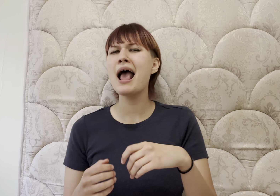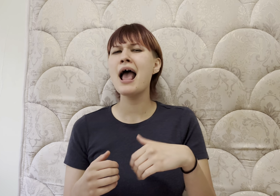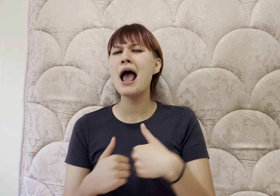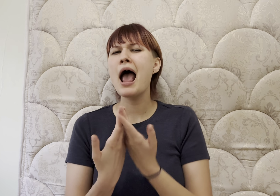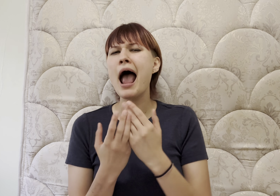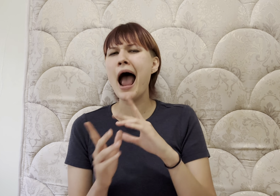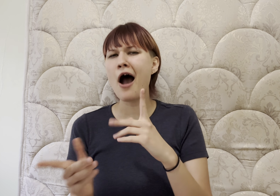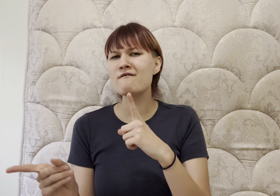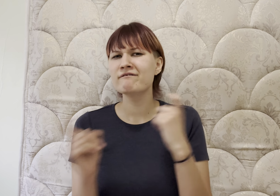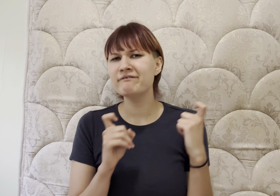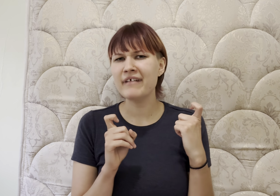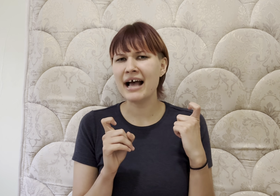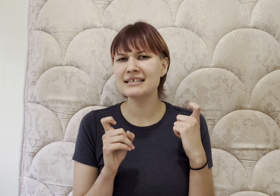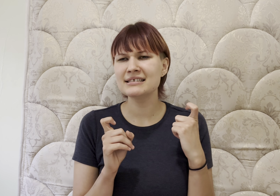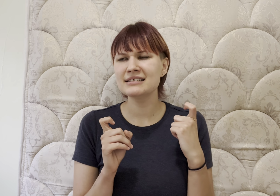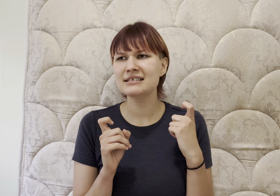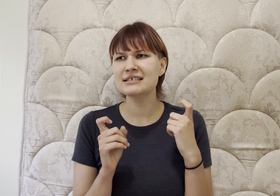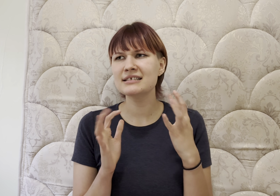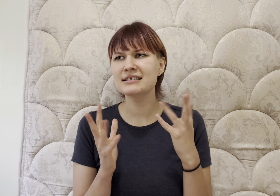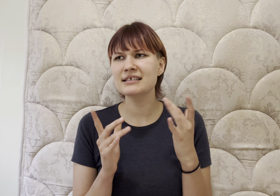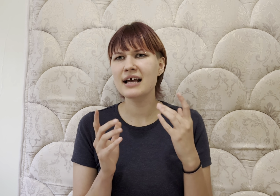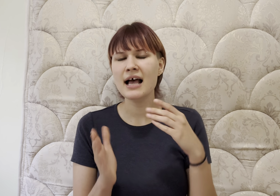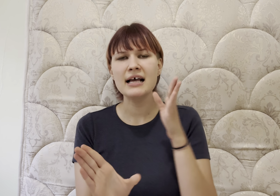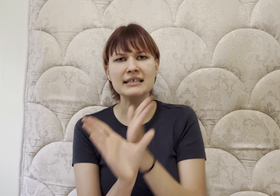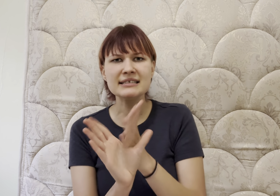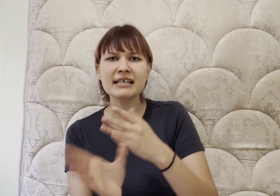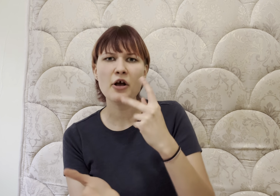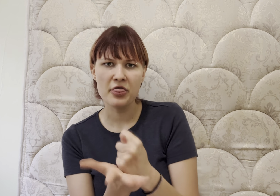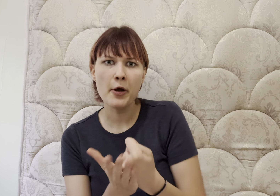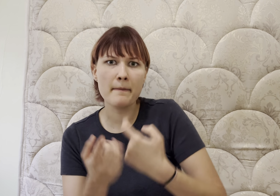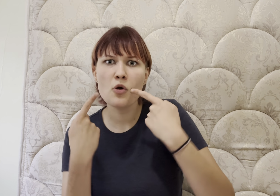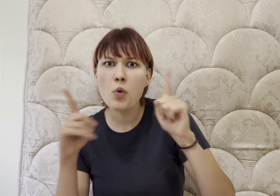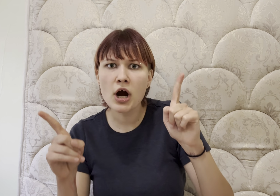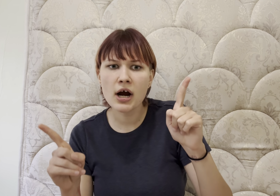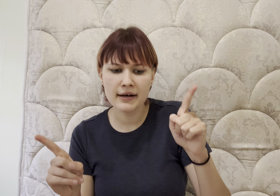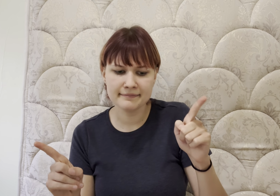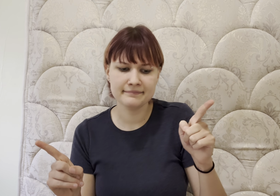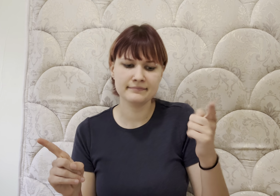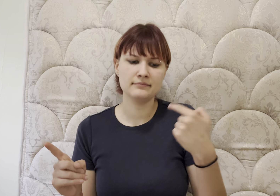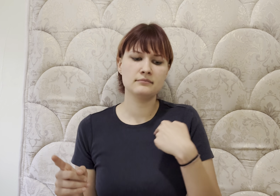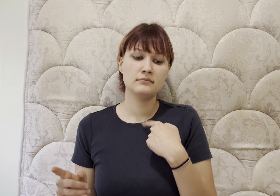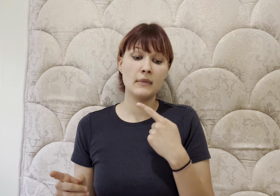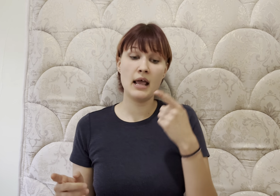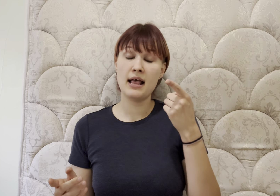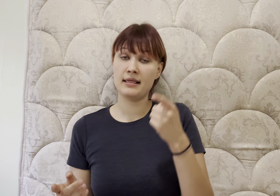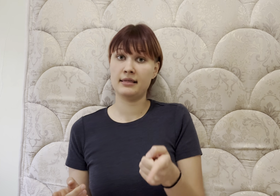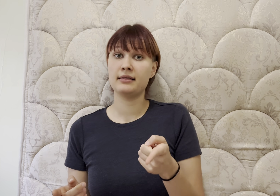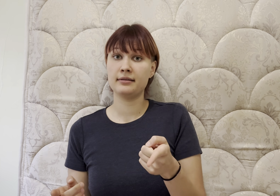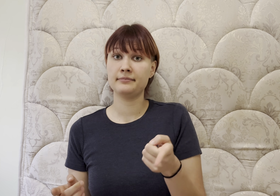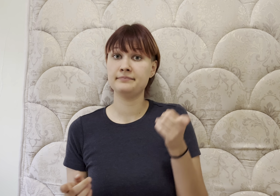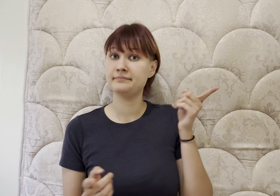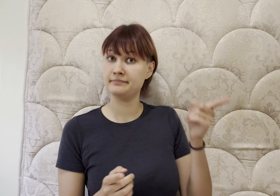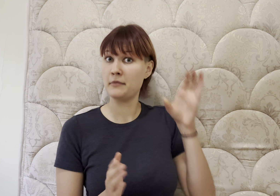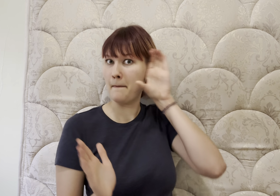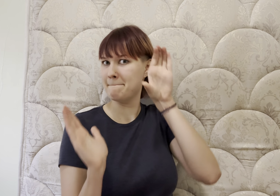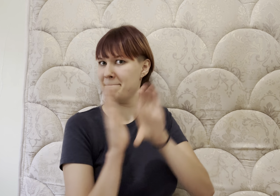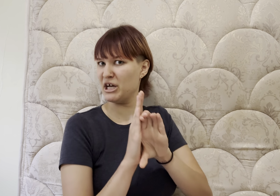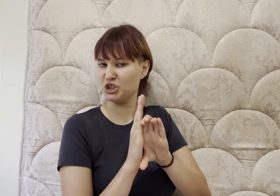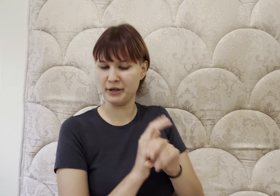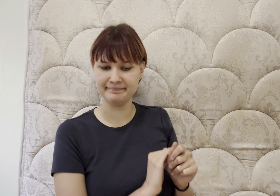fields, this is a dose-response curve. Basically, along the horizontal axis is the number of sessions of psychotherapy,